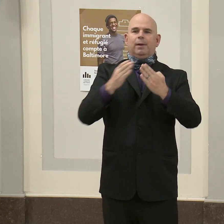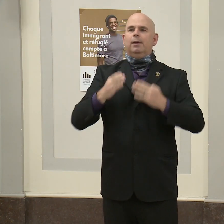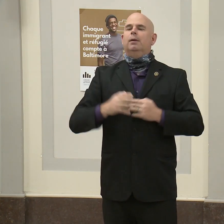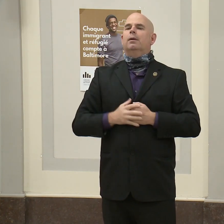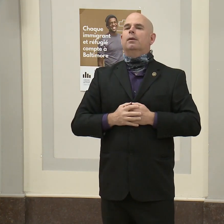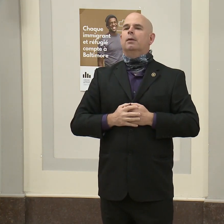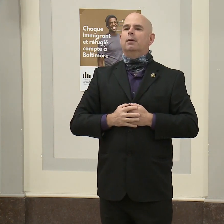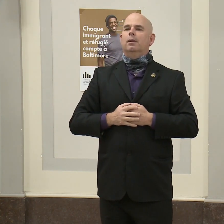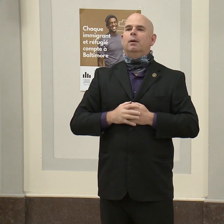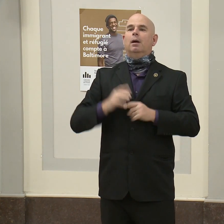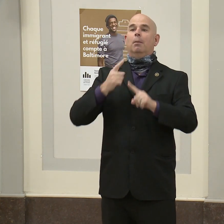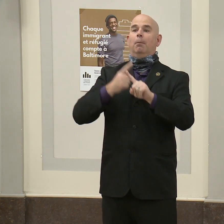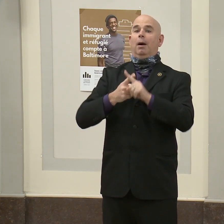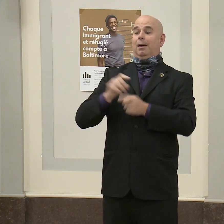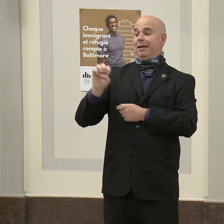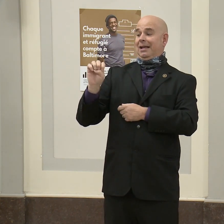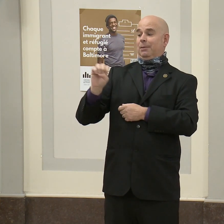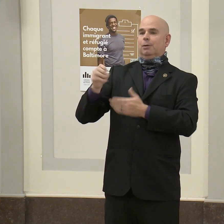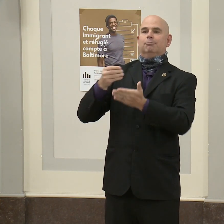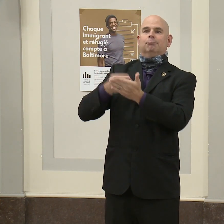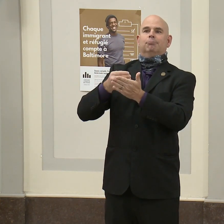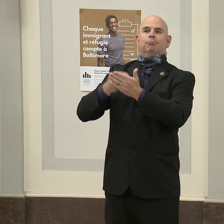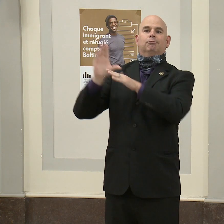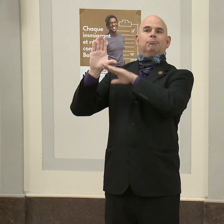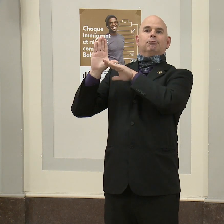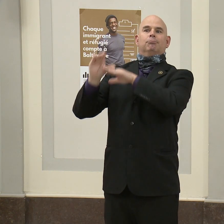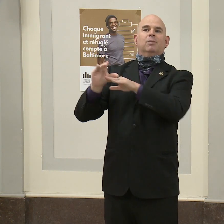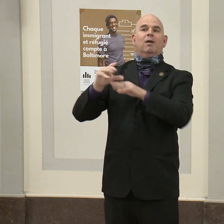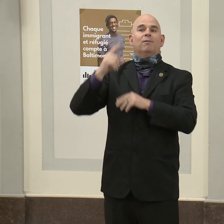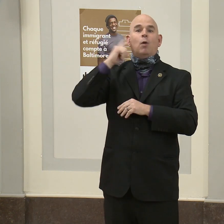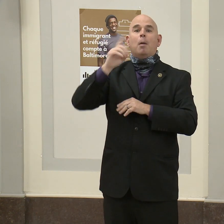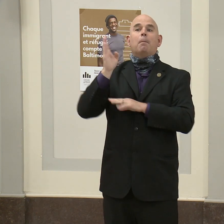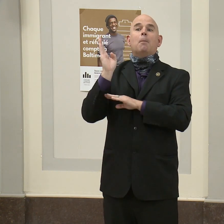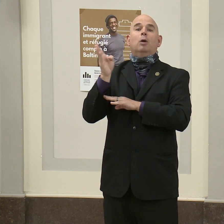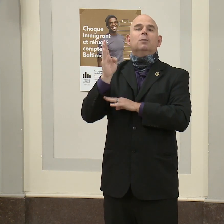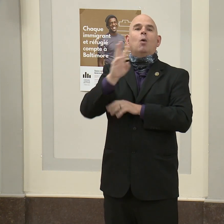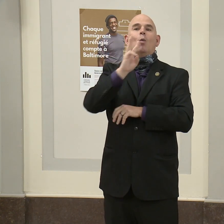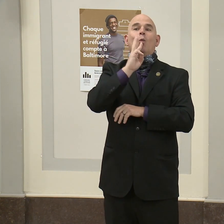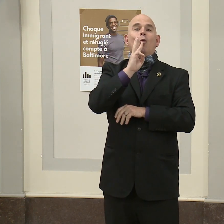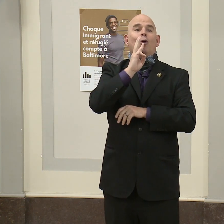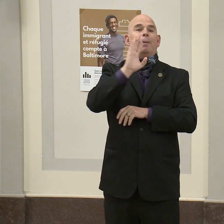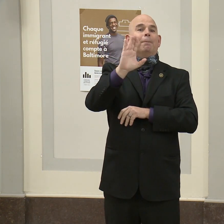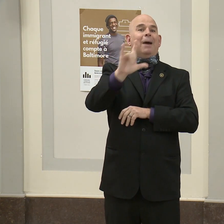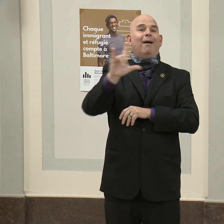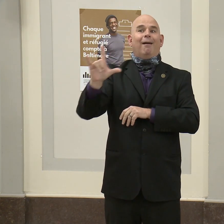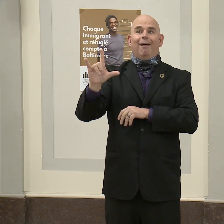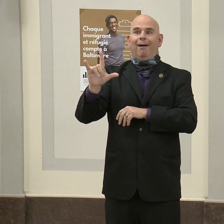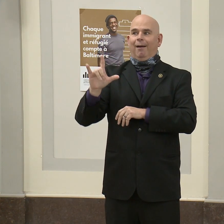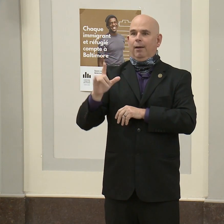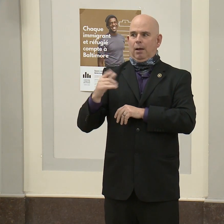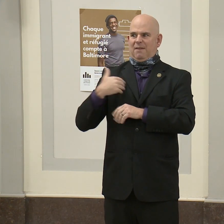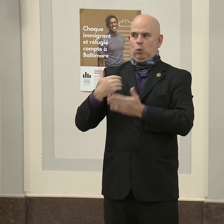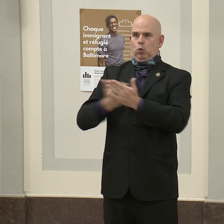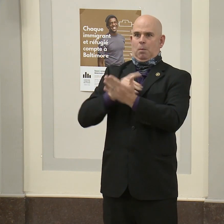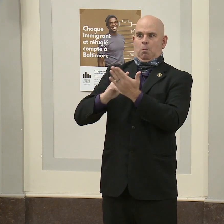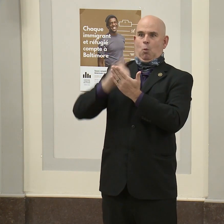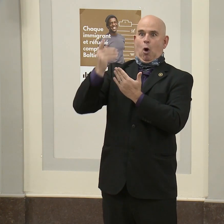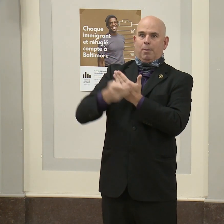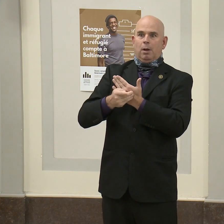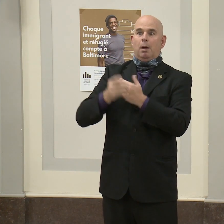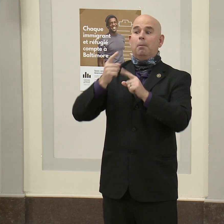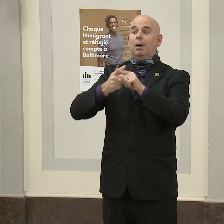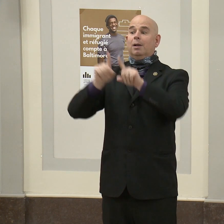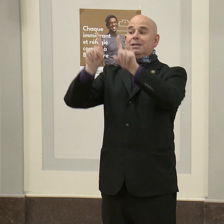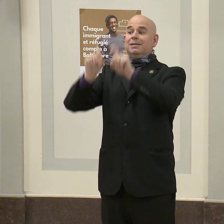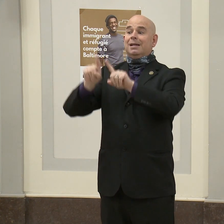City water customers. We've also launched 3 testing sites in the city: Pimlico, the Rollin Conservatory at Drew Hill Park, and